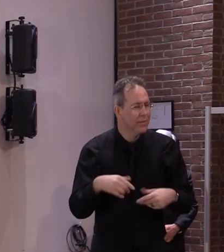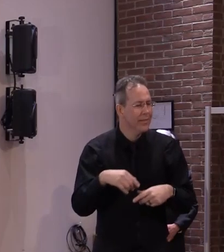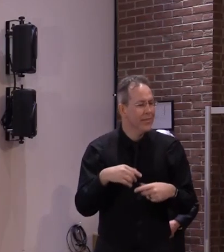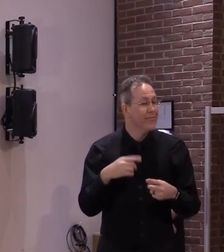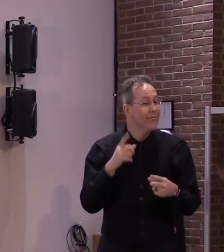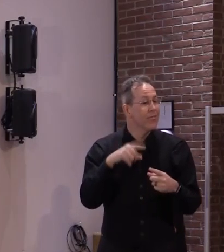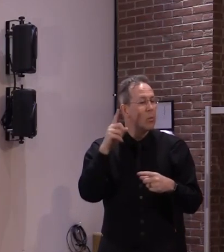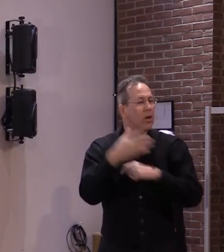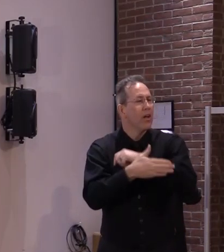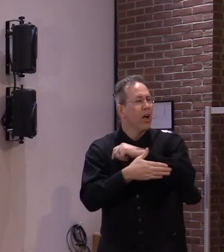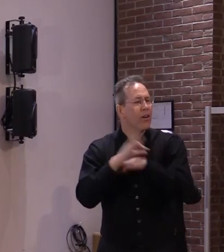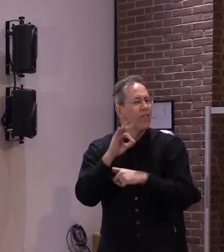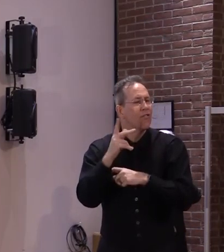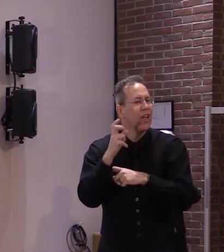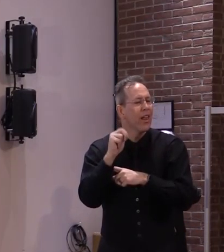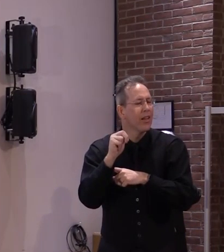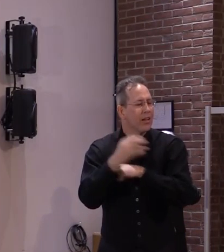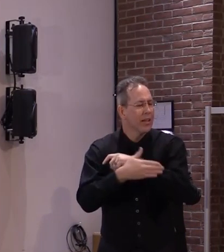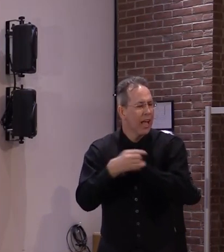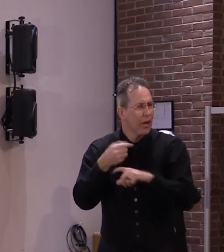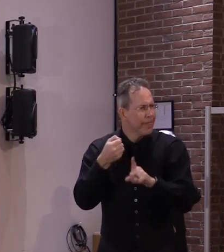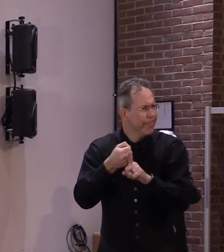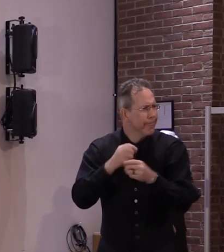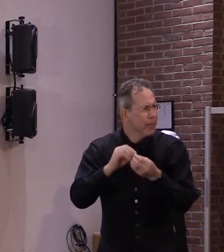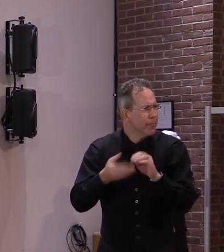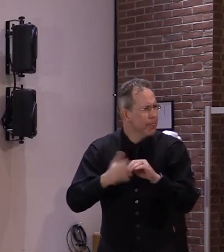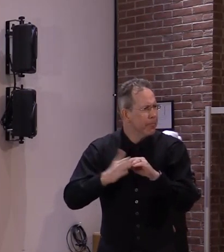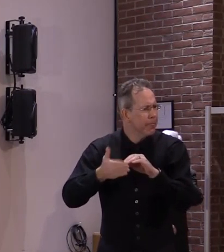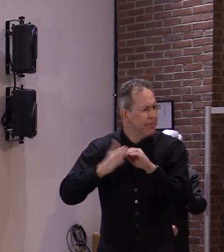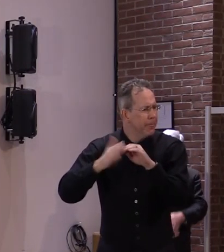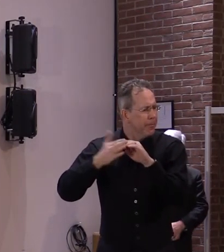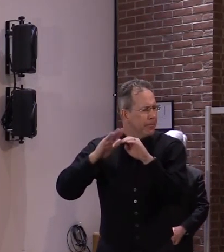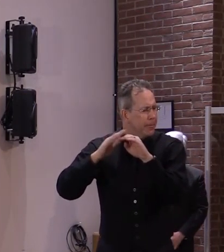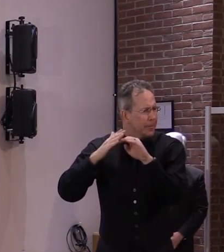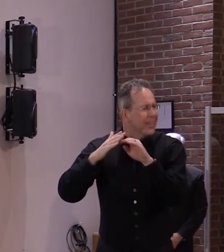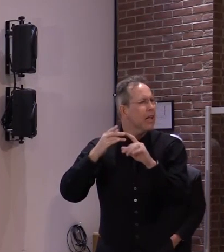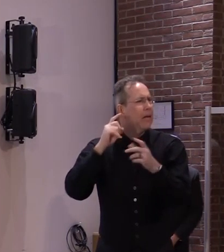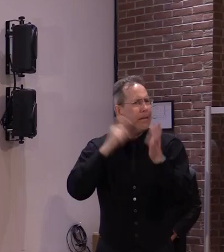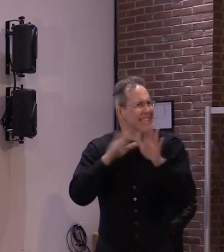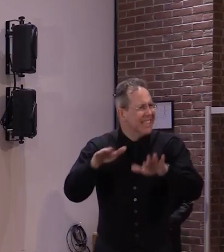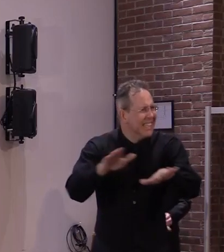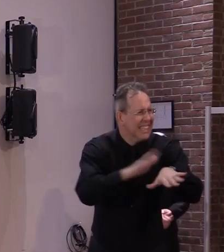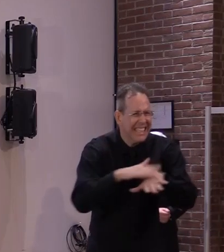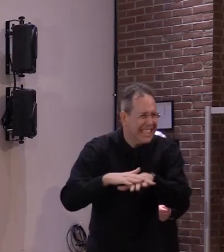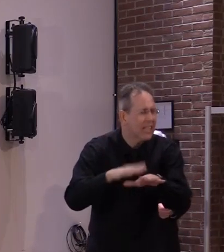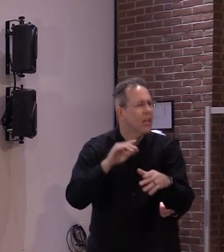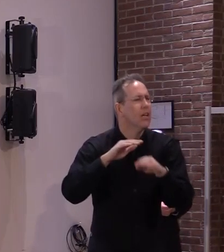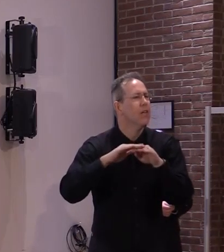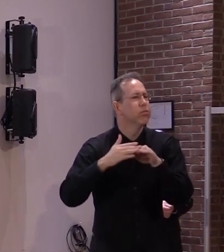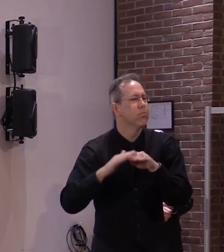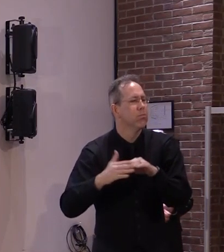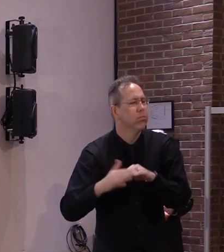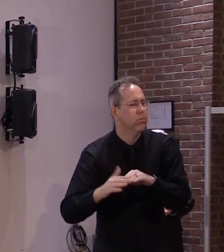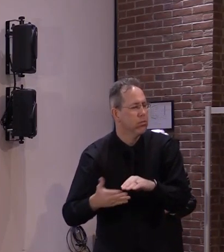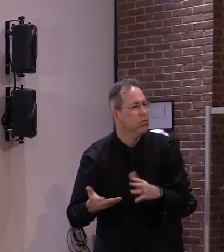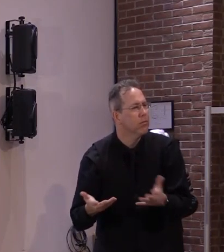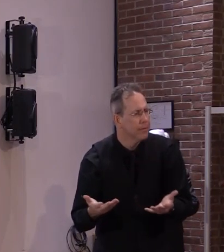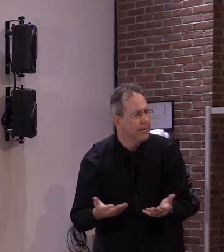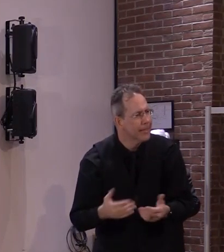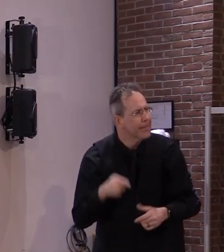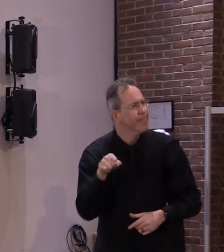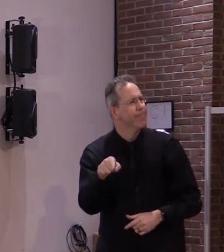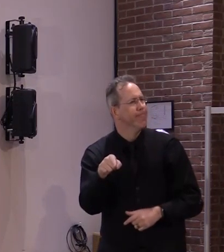a change yet. We very much appreciate the cooperation and aid of public officials in Franklin County who have